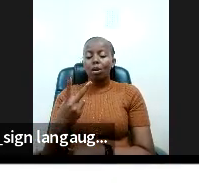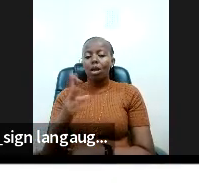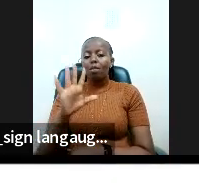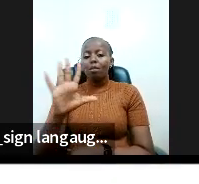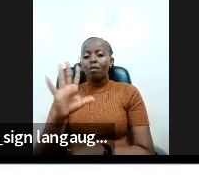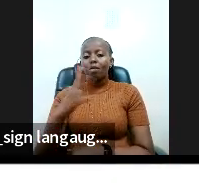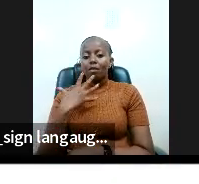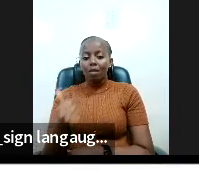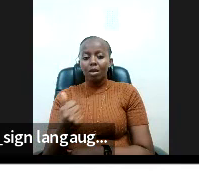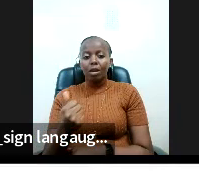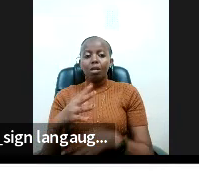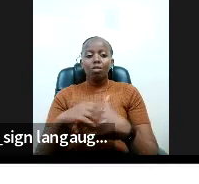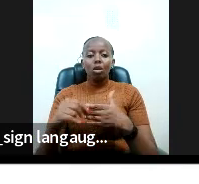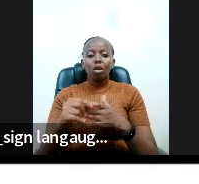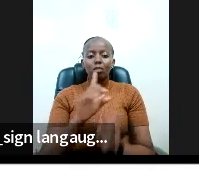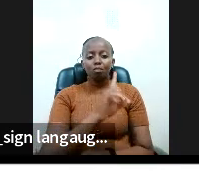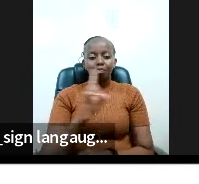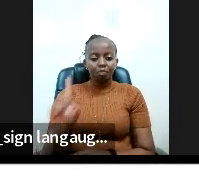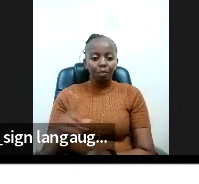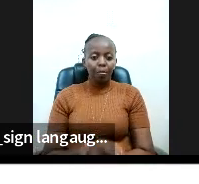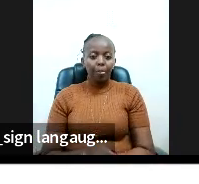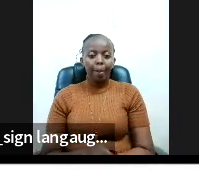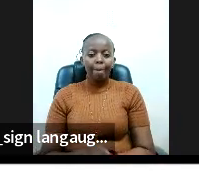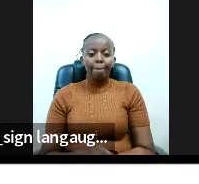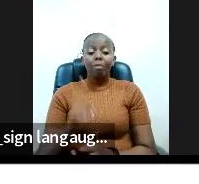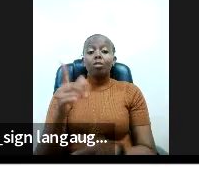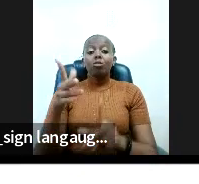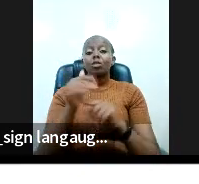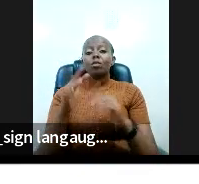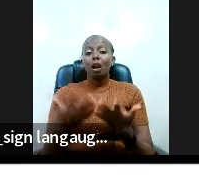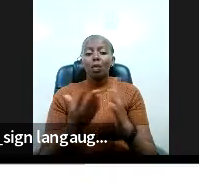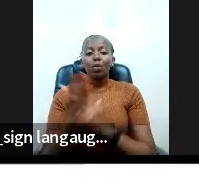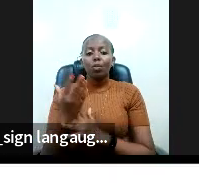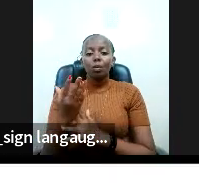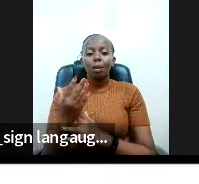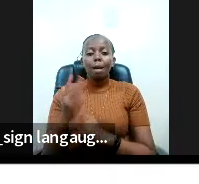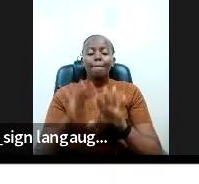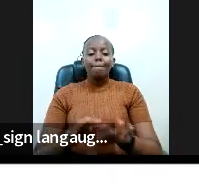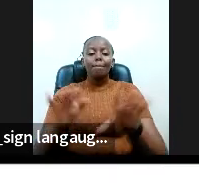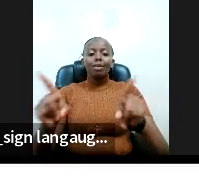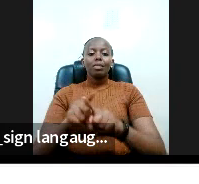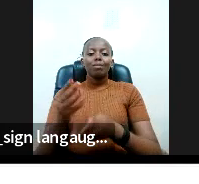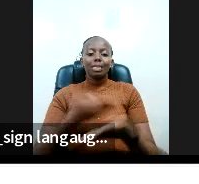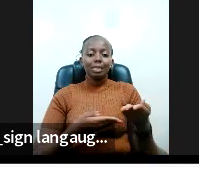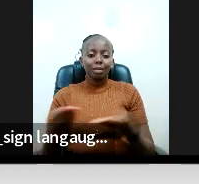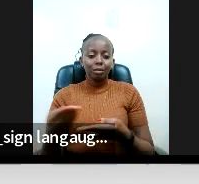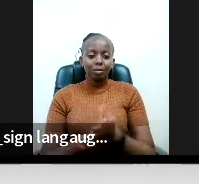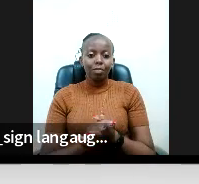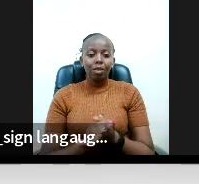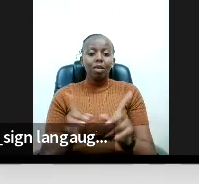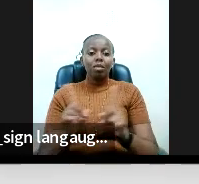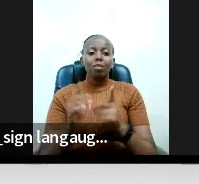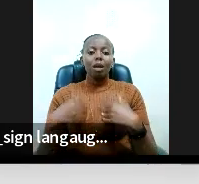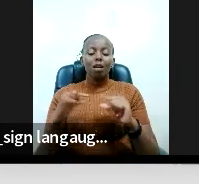$1,200,000 and $500 respectively. This will be achieved through aggressive marketing and sales. We have a great team